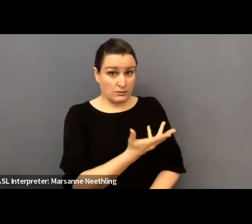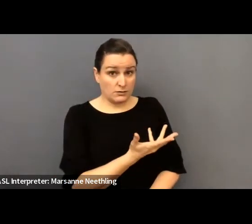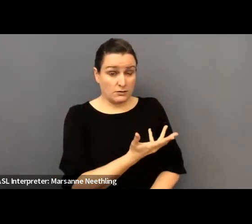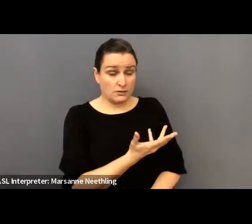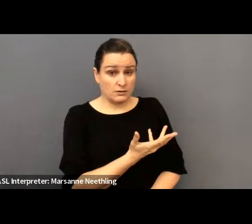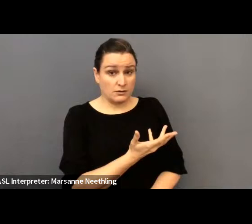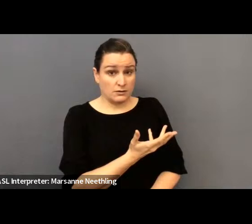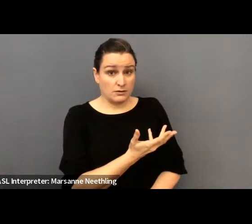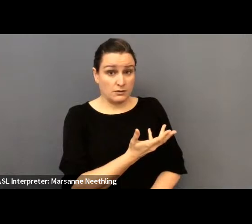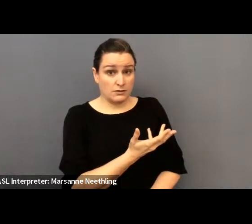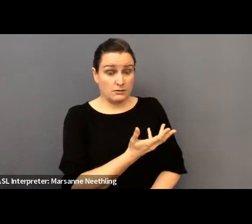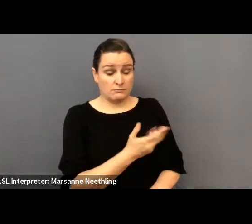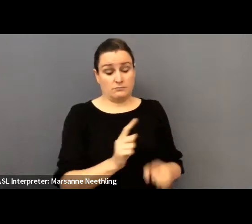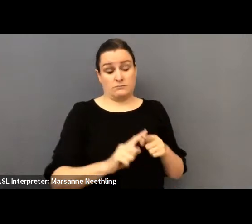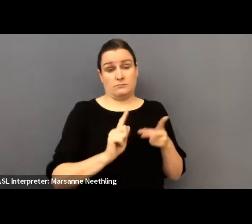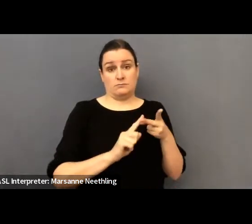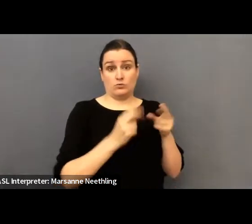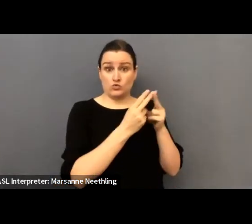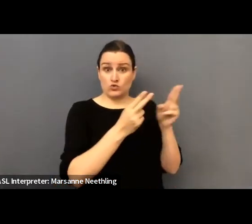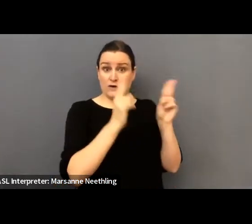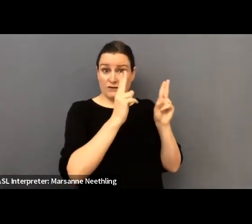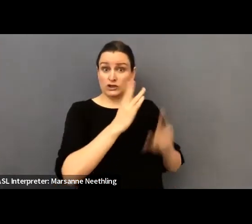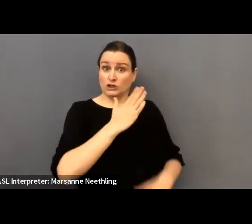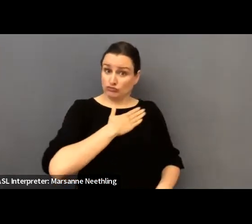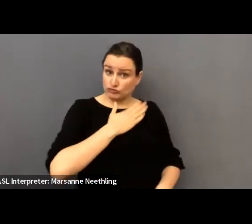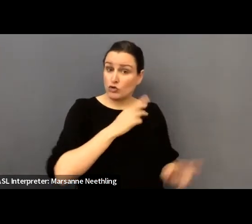train or interpreters in-house?